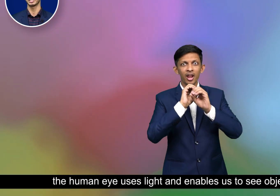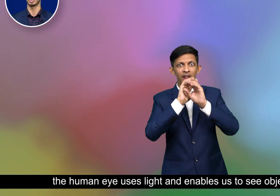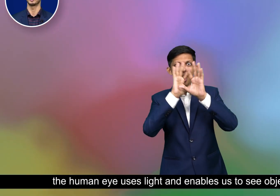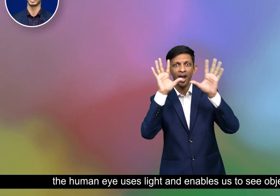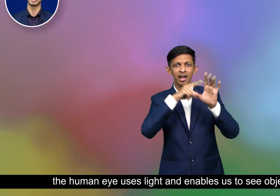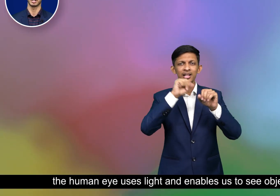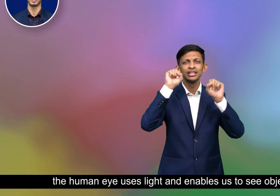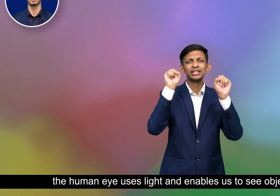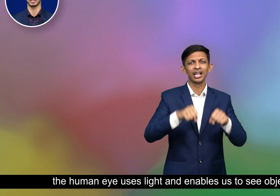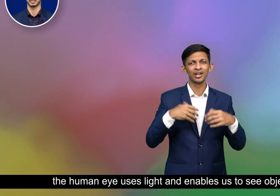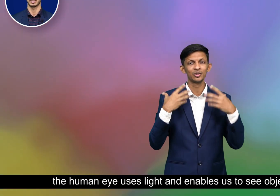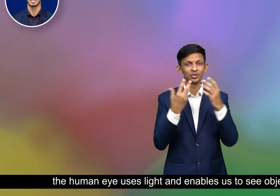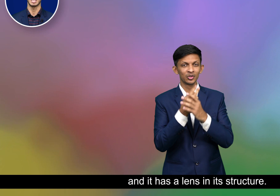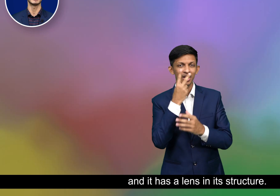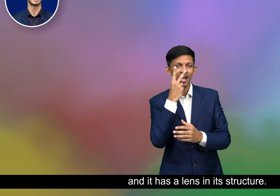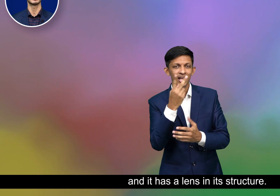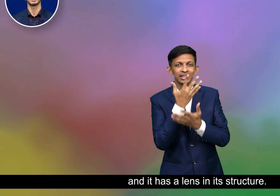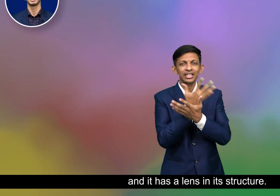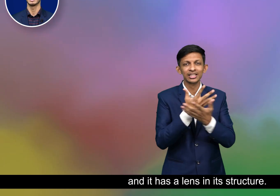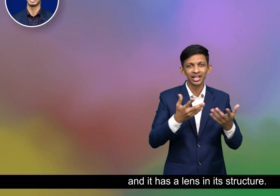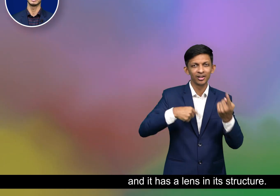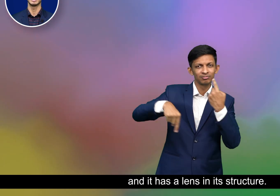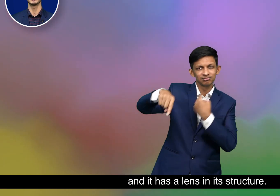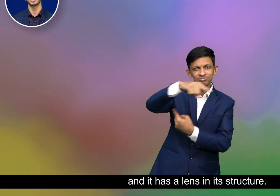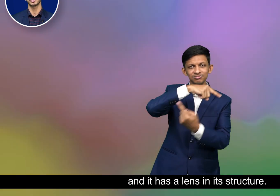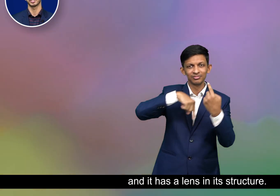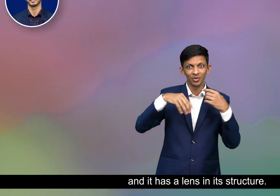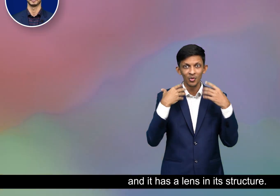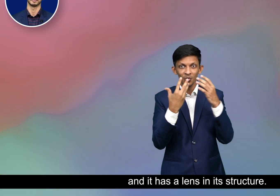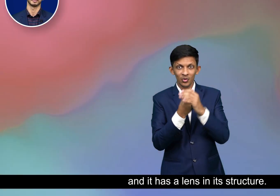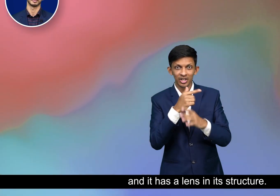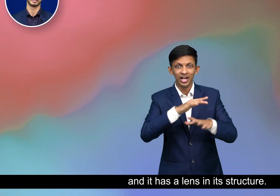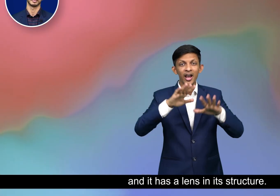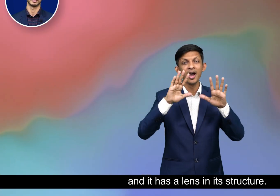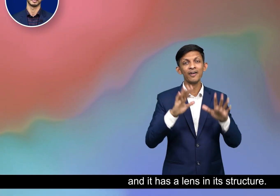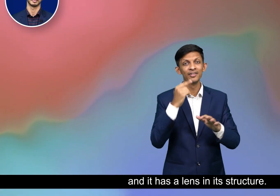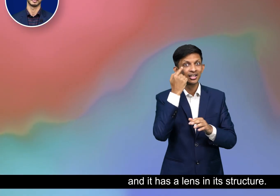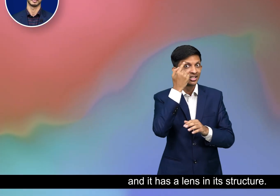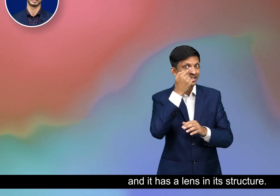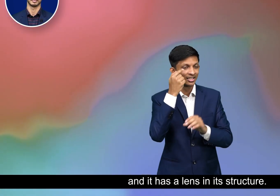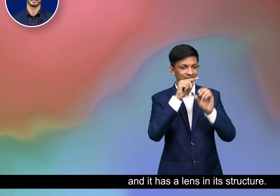to see objects around us, and it has a lens in its structure.